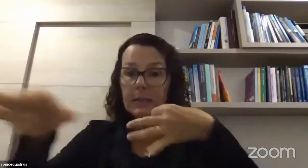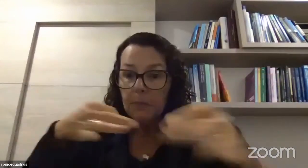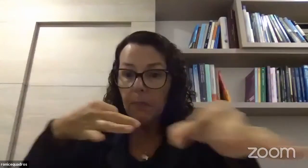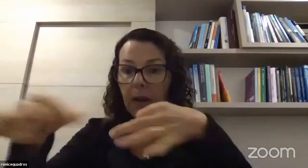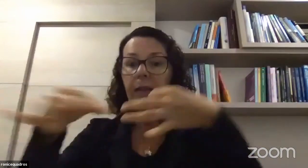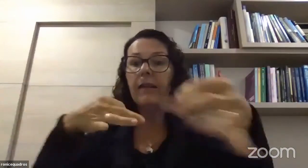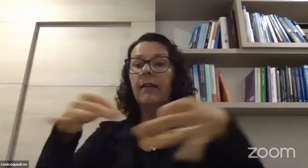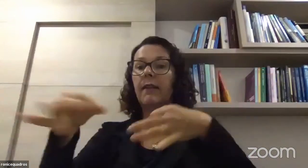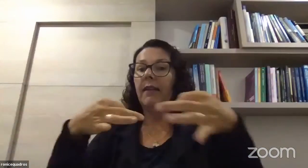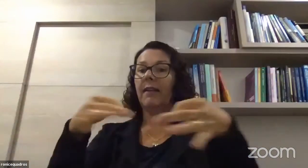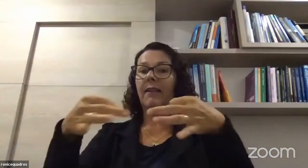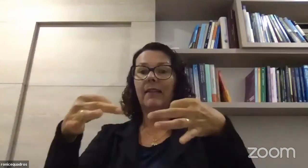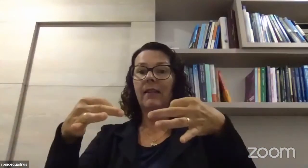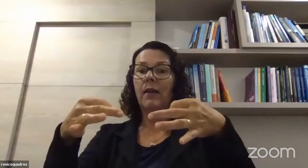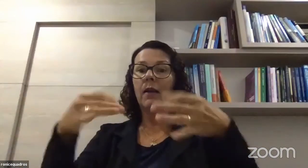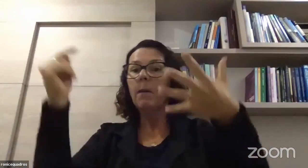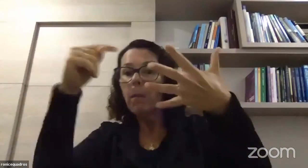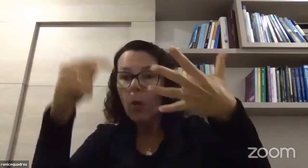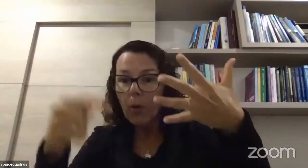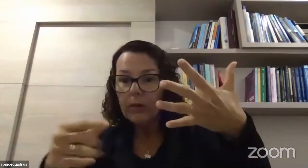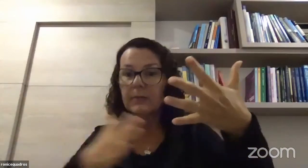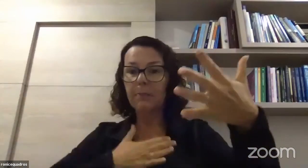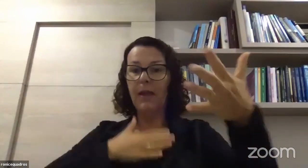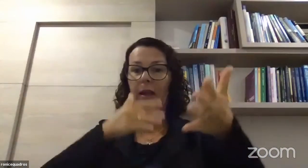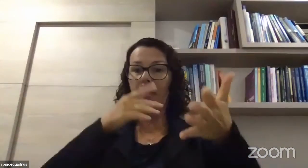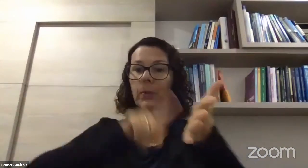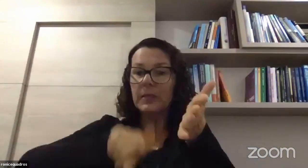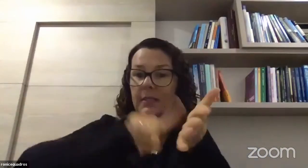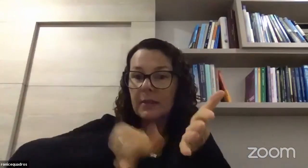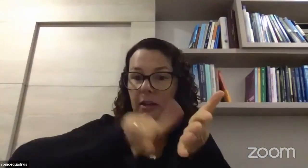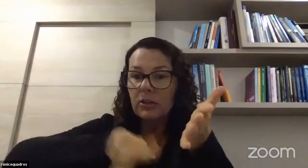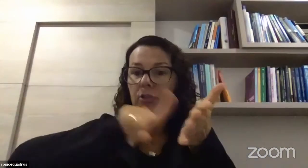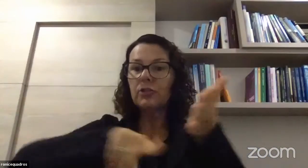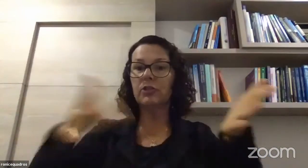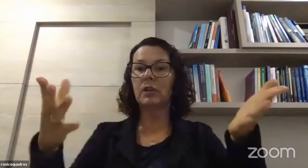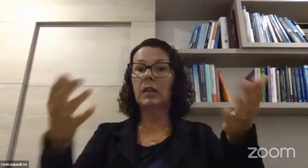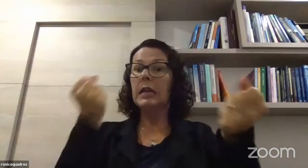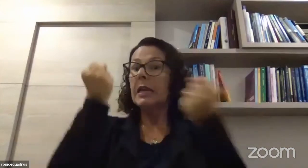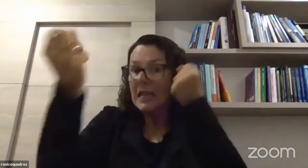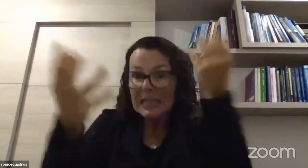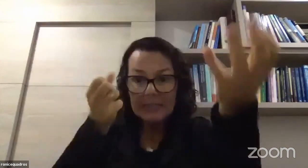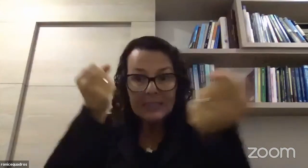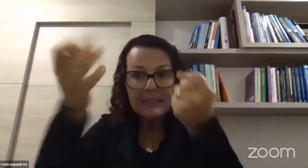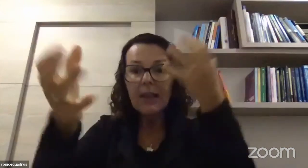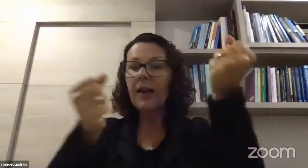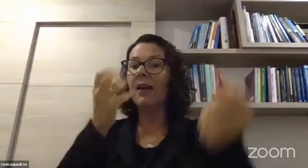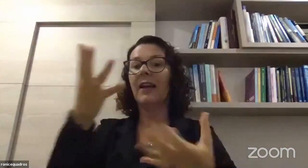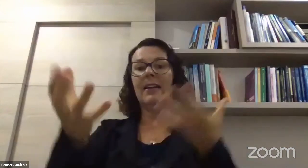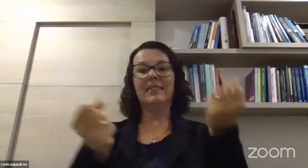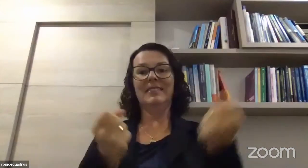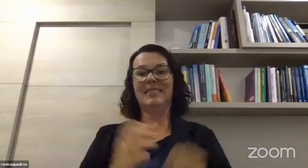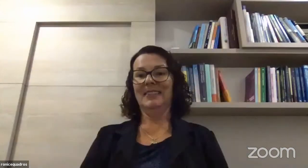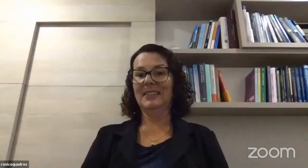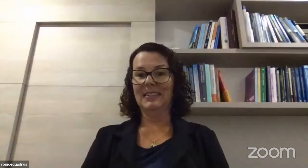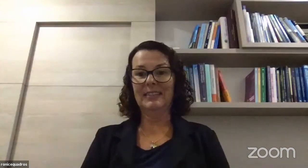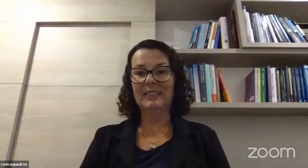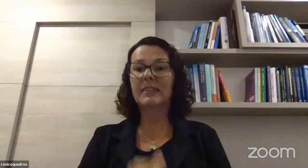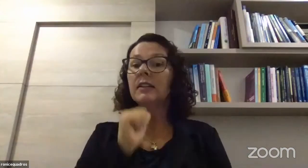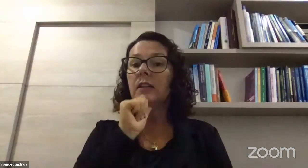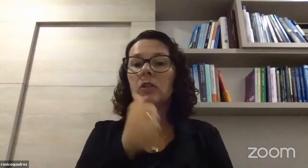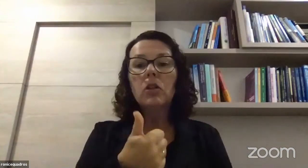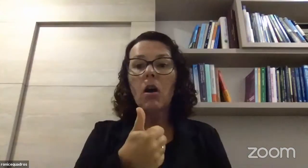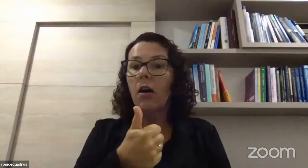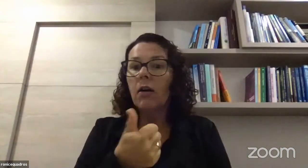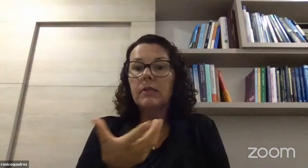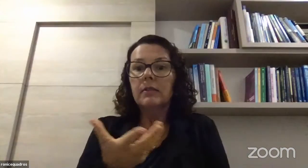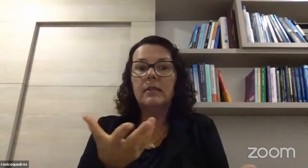signing, and they want to see our explanations and our arguments and our research about